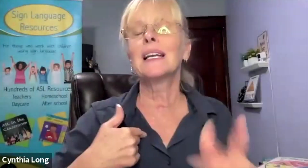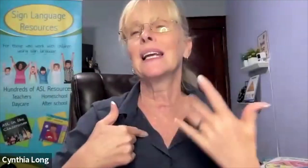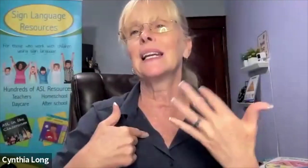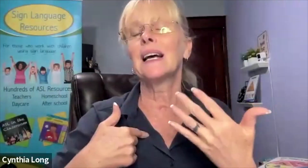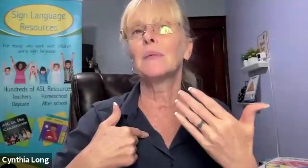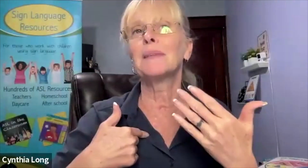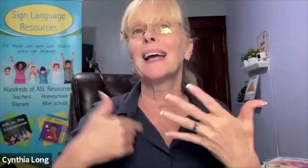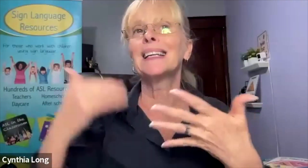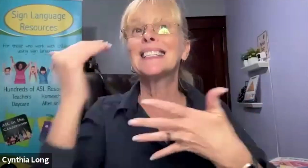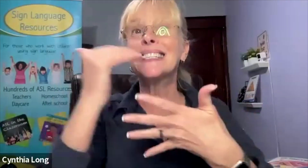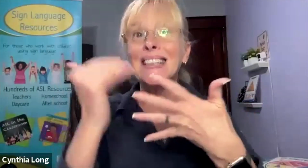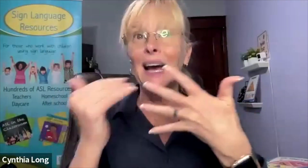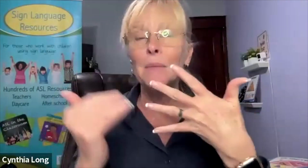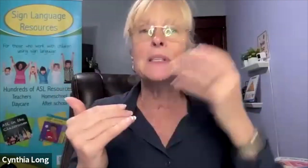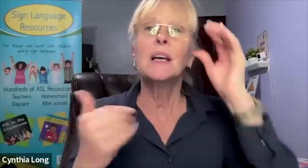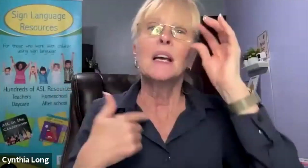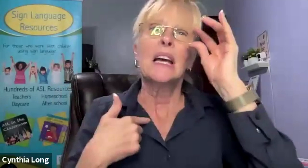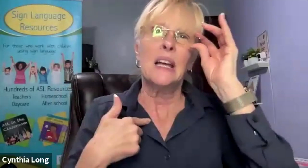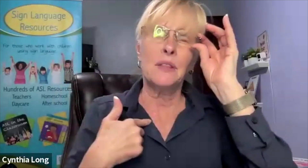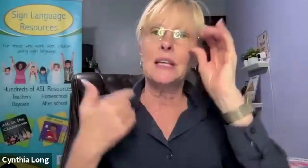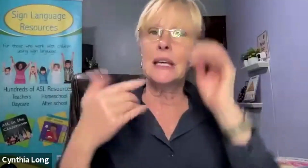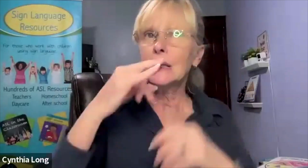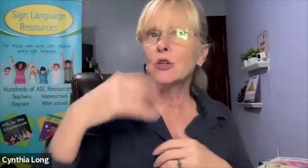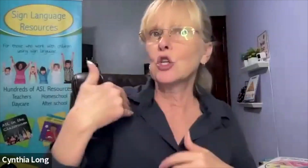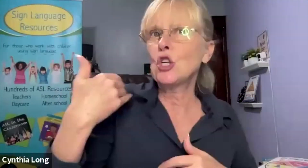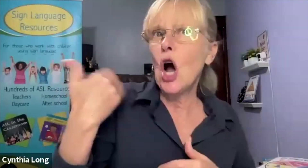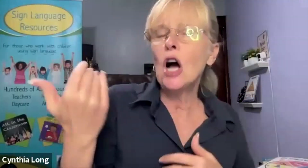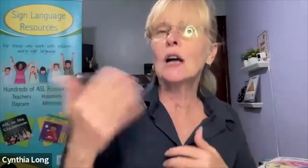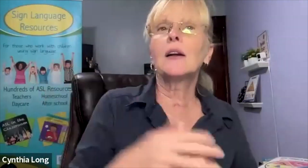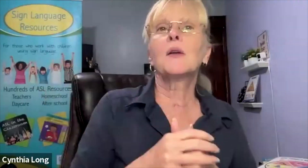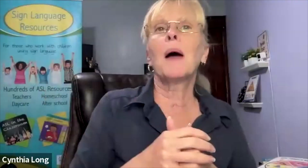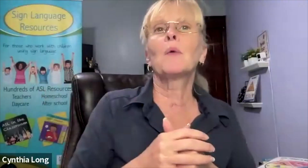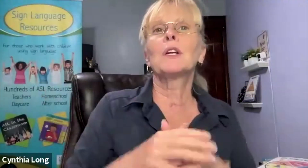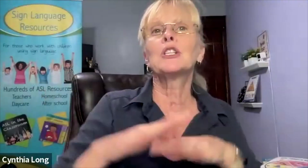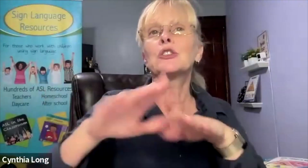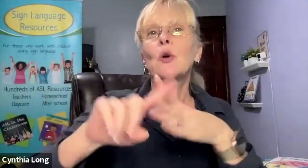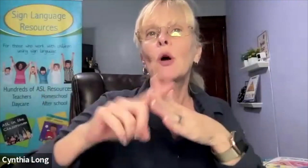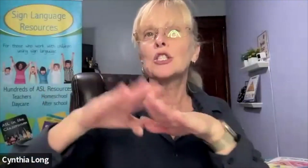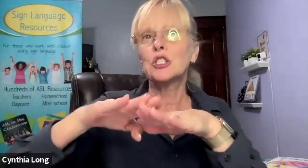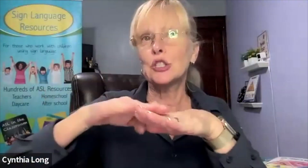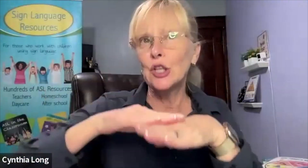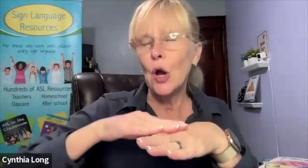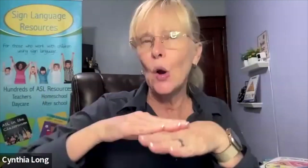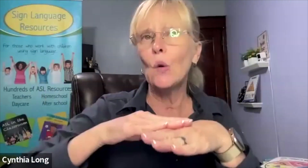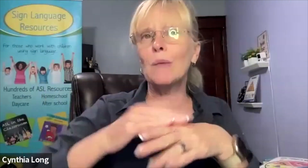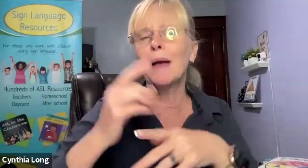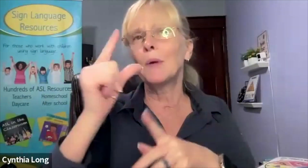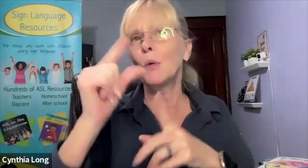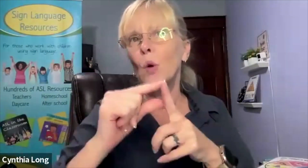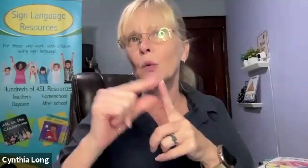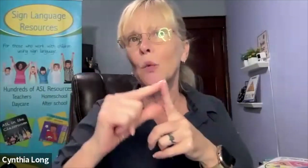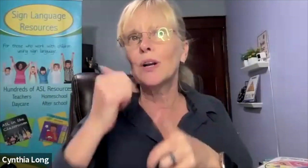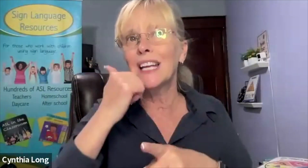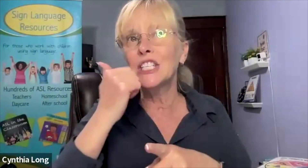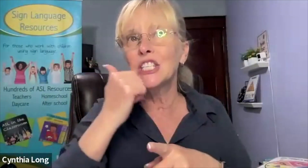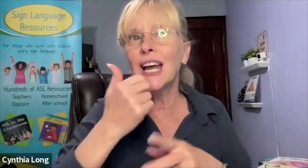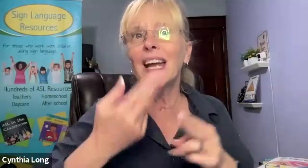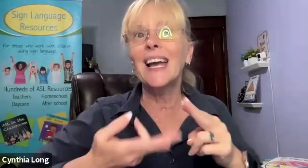in like steps. If the kids are young, you might want to start slow and maybe one word each day and kind